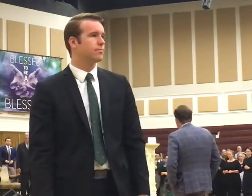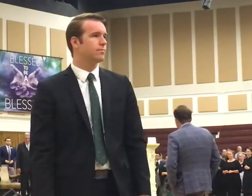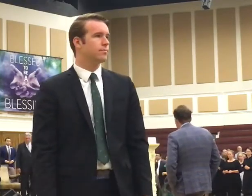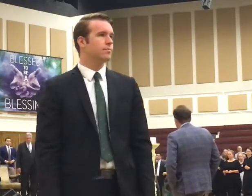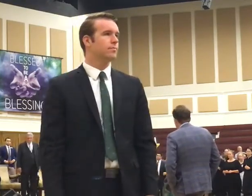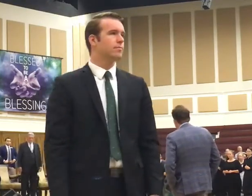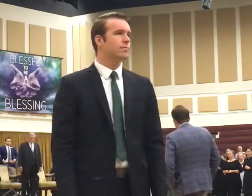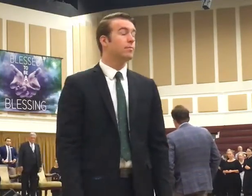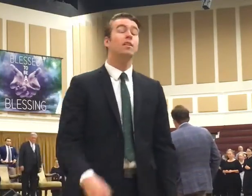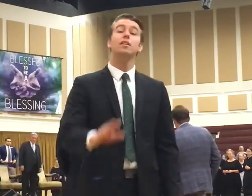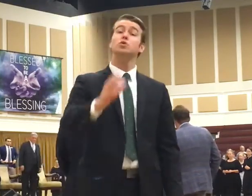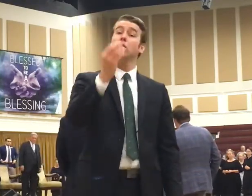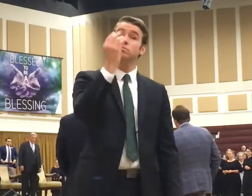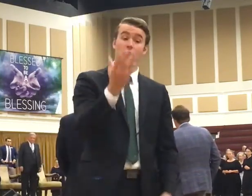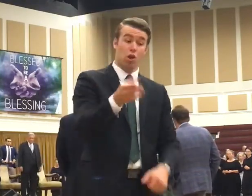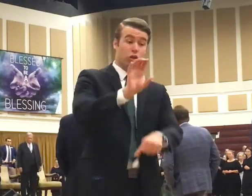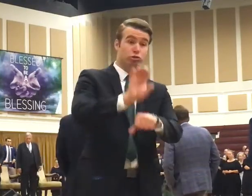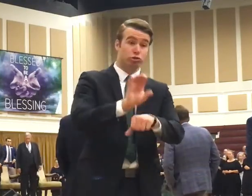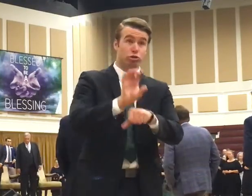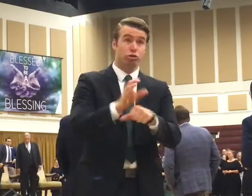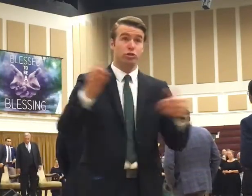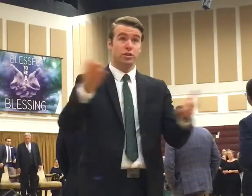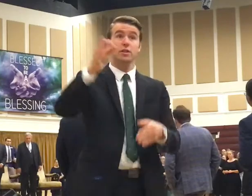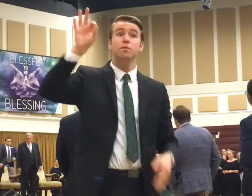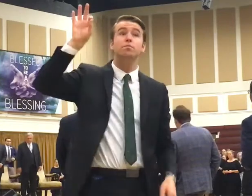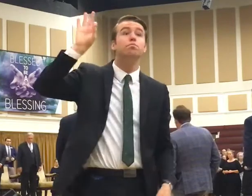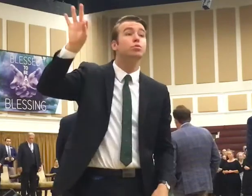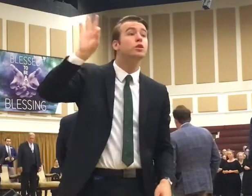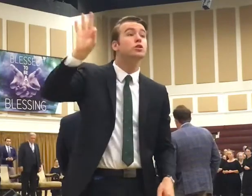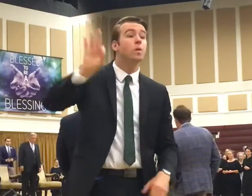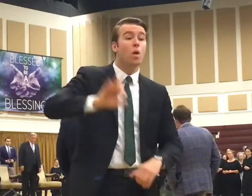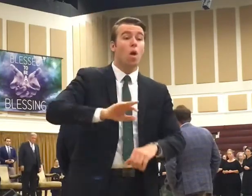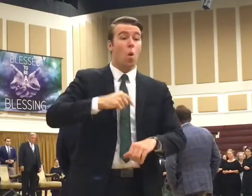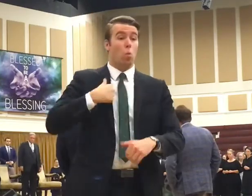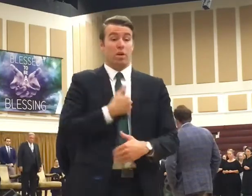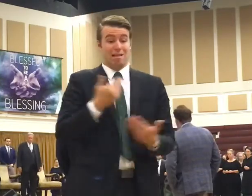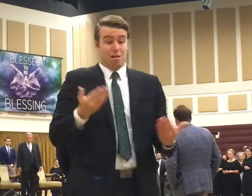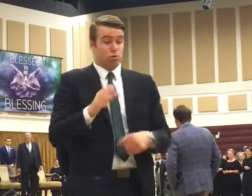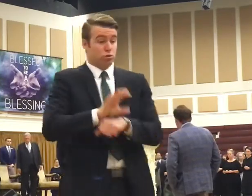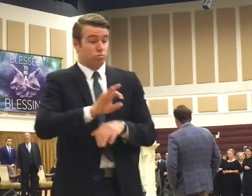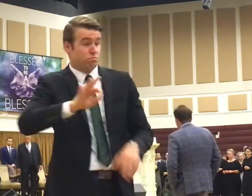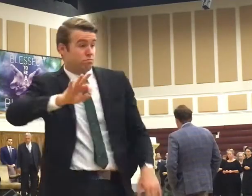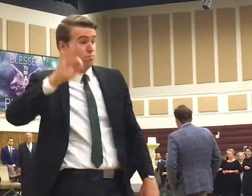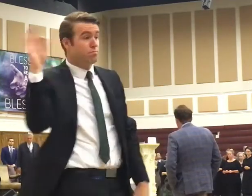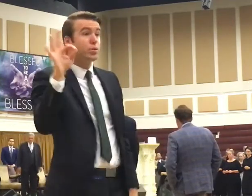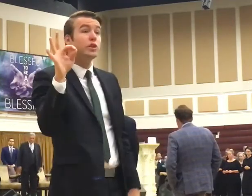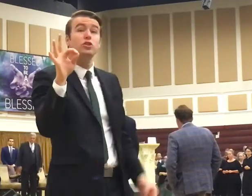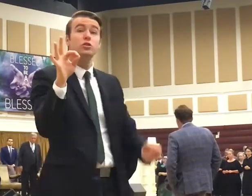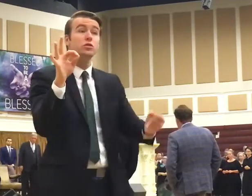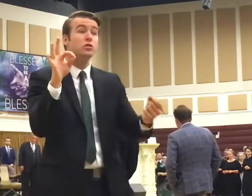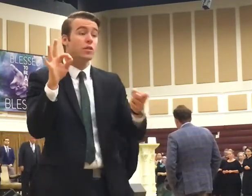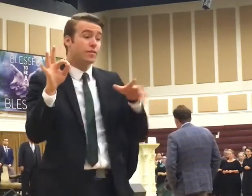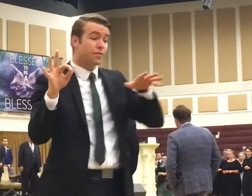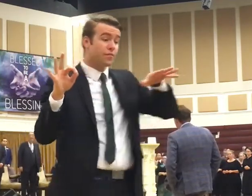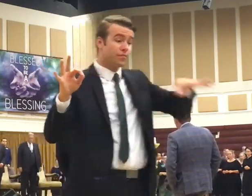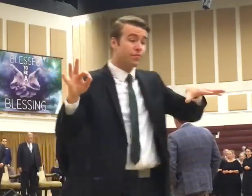Therefore, the church and its preaching calls into question all that